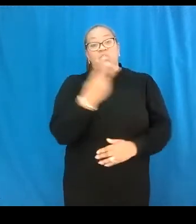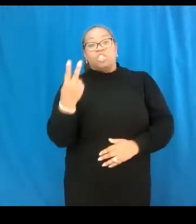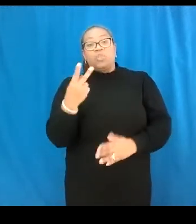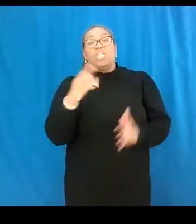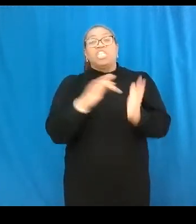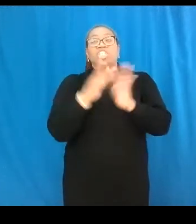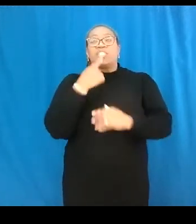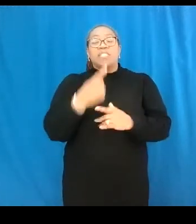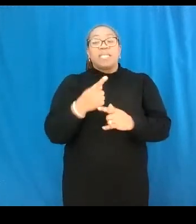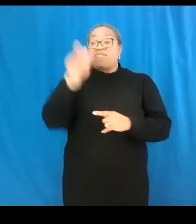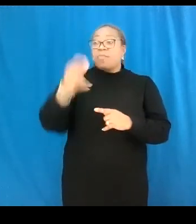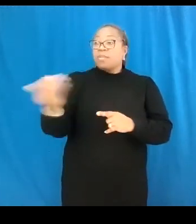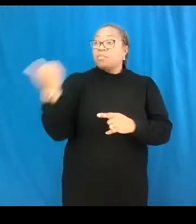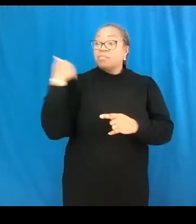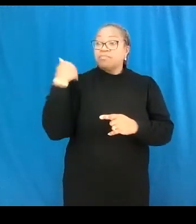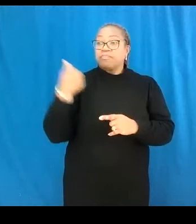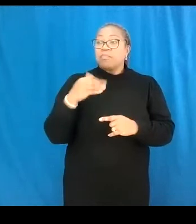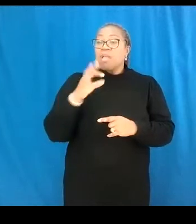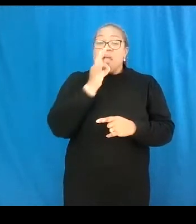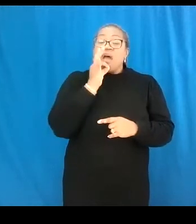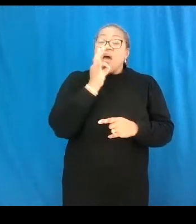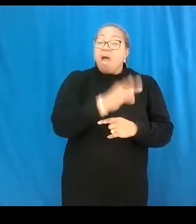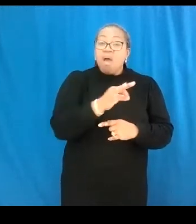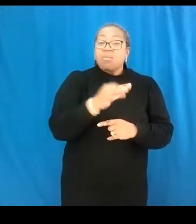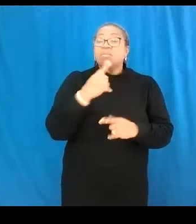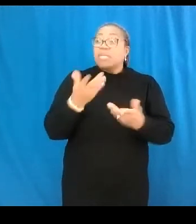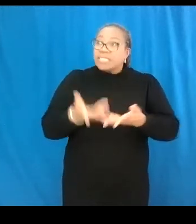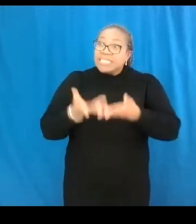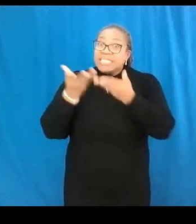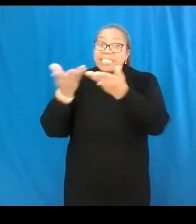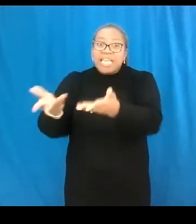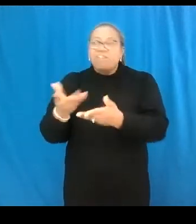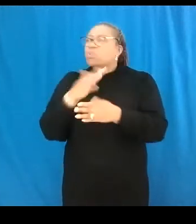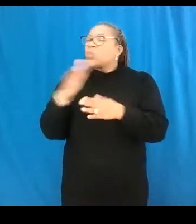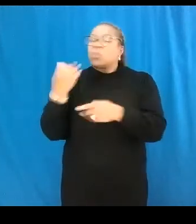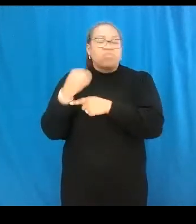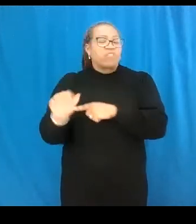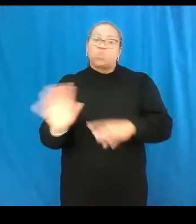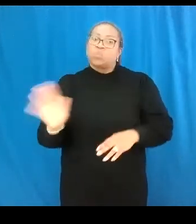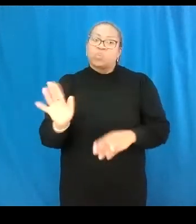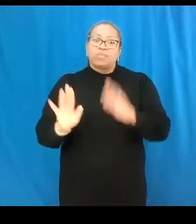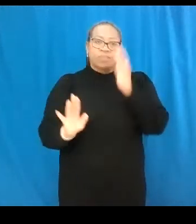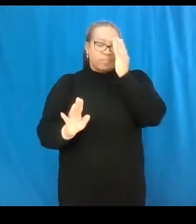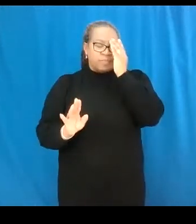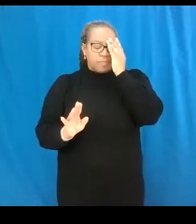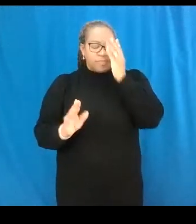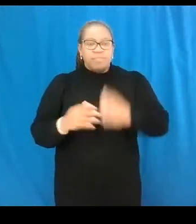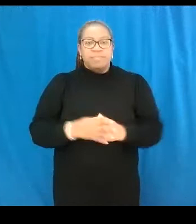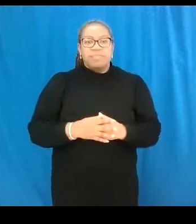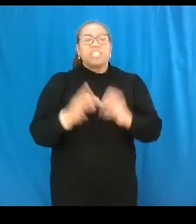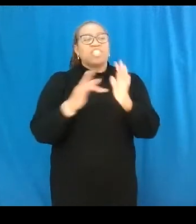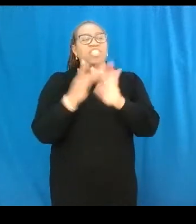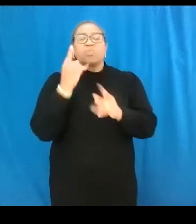you and do not turn away from the one who wants to borrow from you. So Jesus is referring to 2 types of